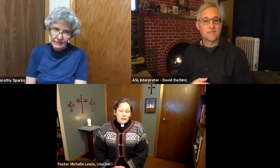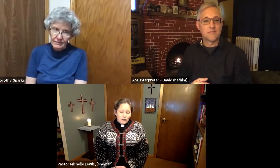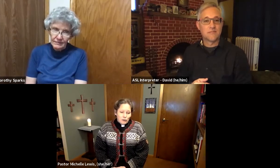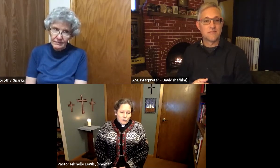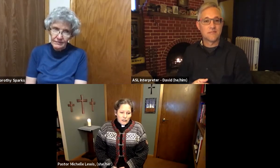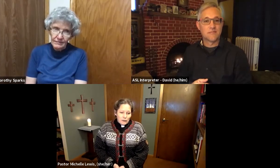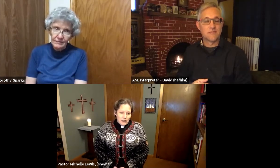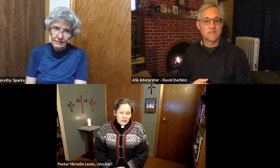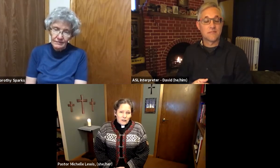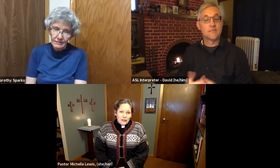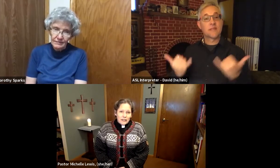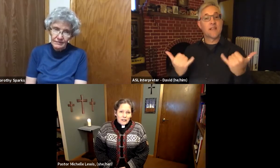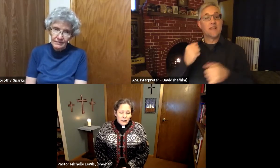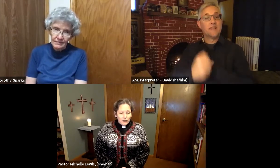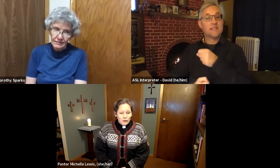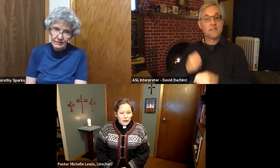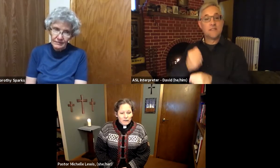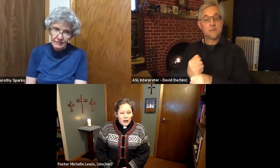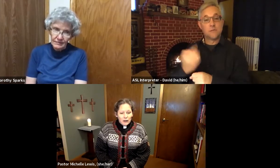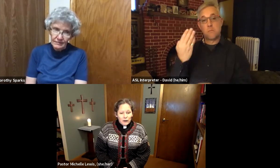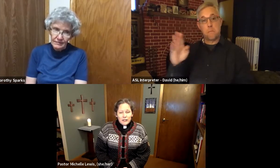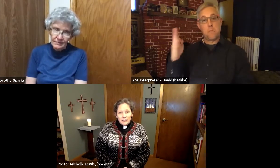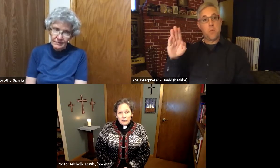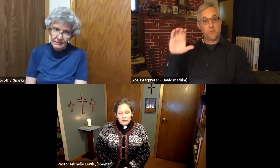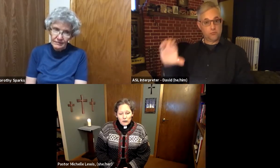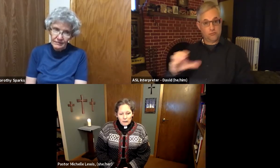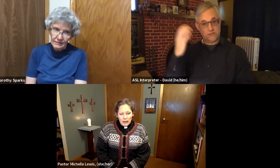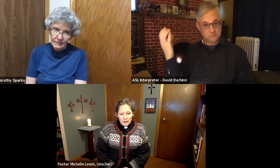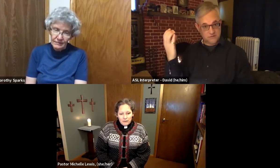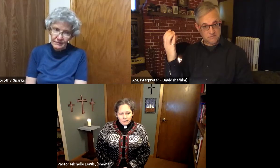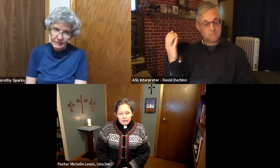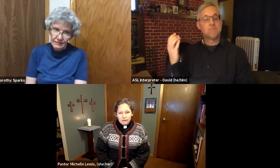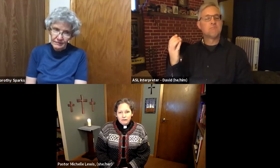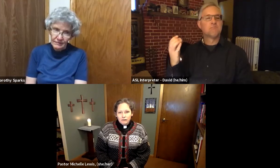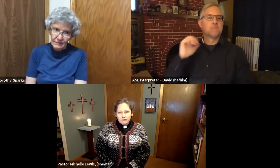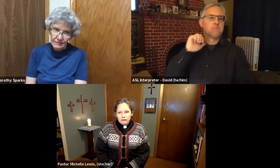This year's Blue Christmas service will follow a simple format.